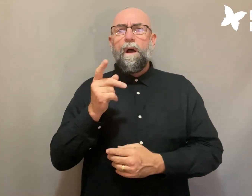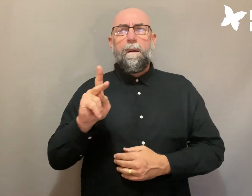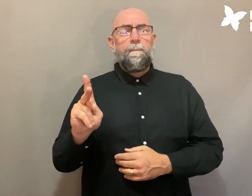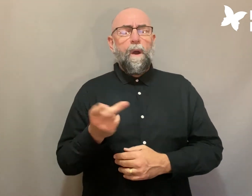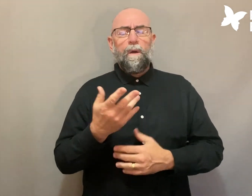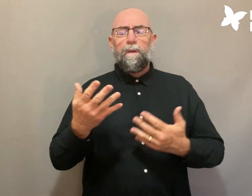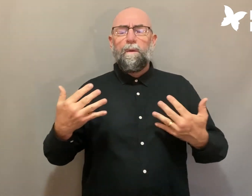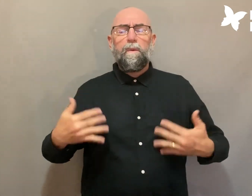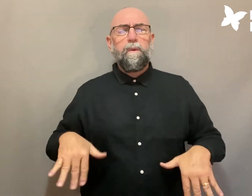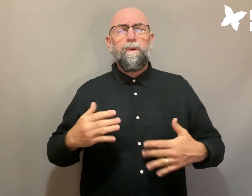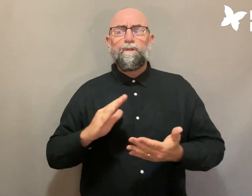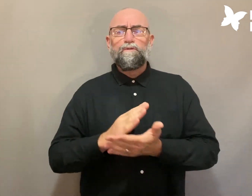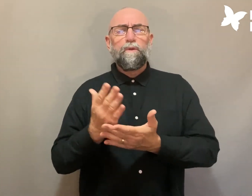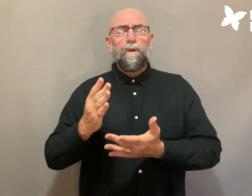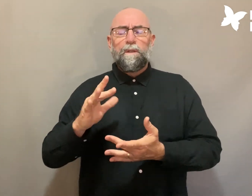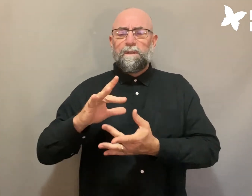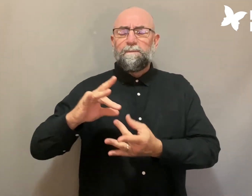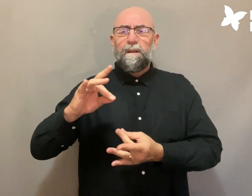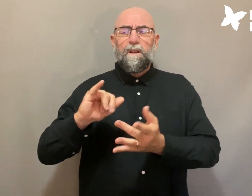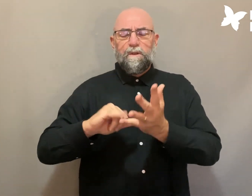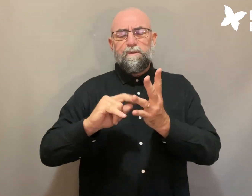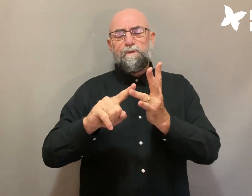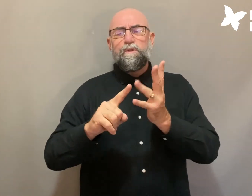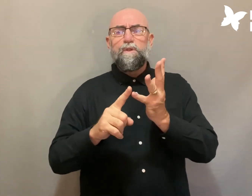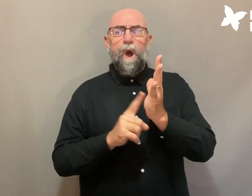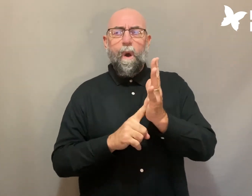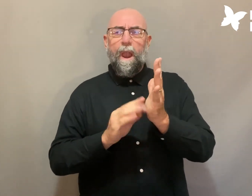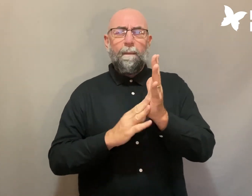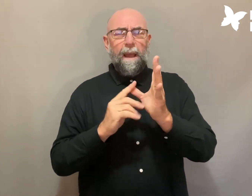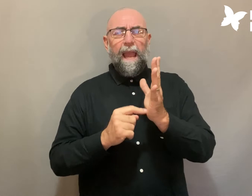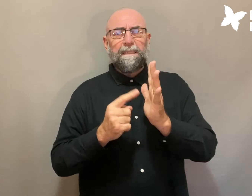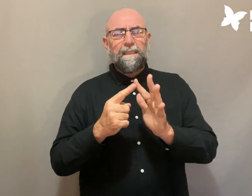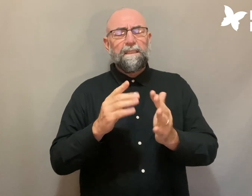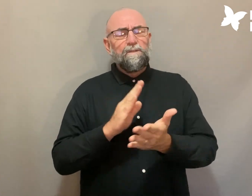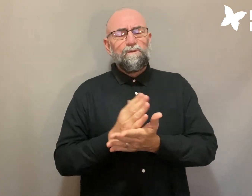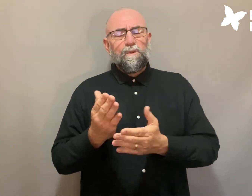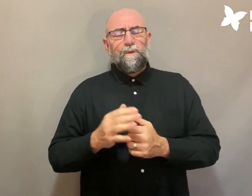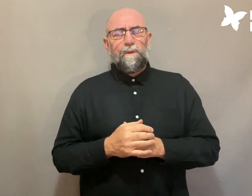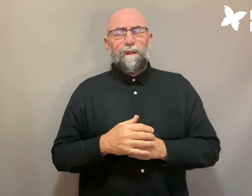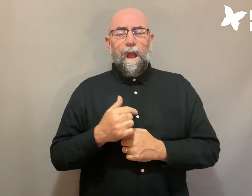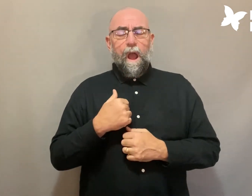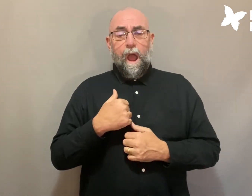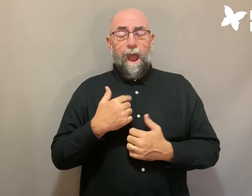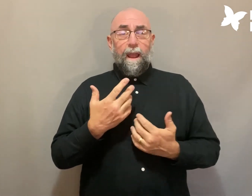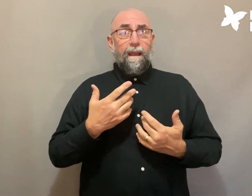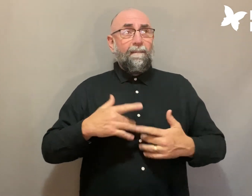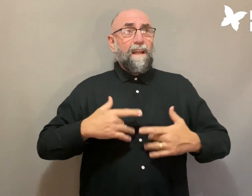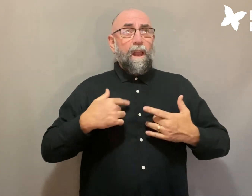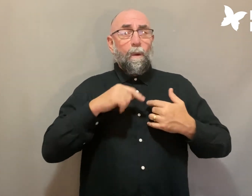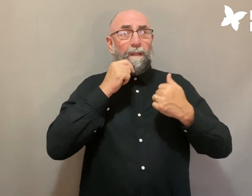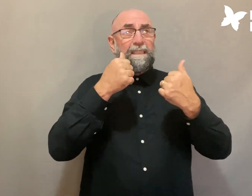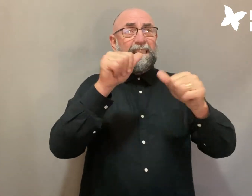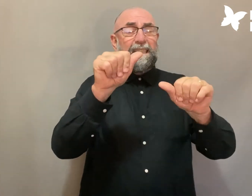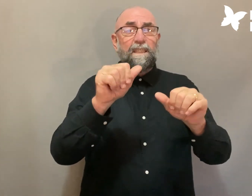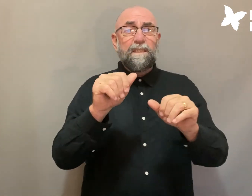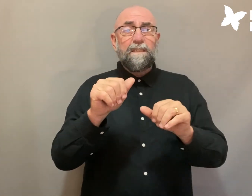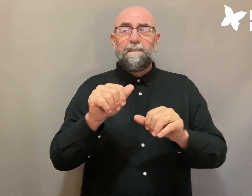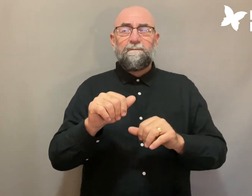two are my soulmate. I have no idea where I would be without them, and I don't want to know. My nan moved